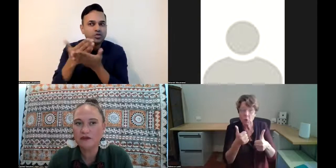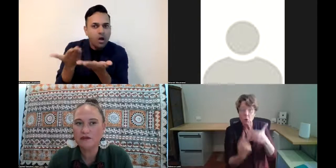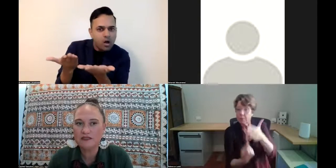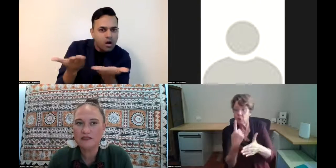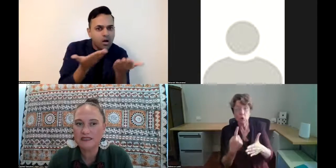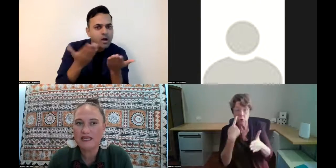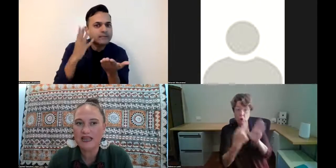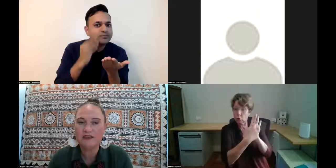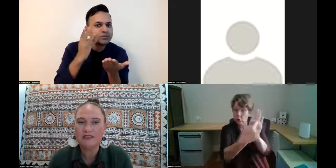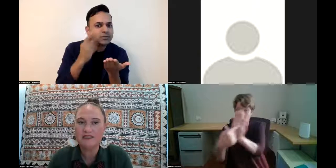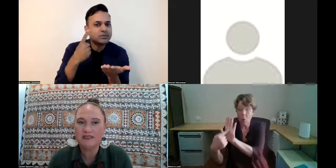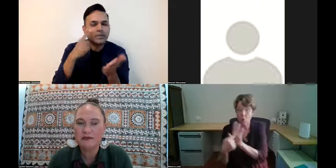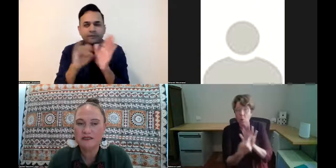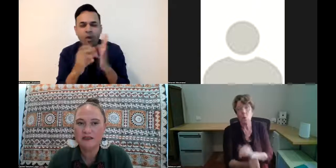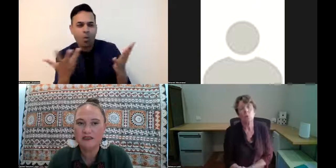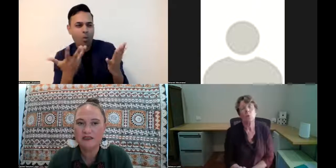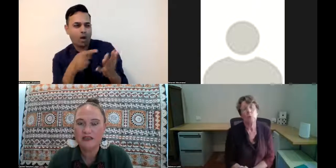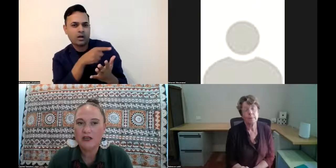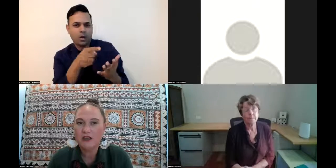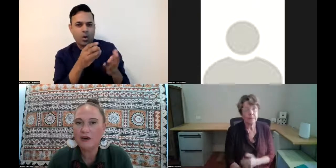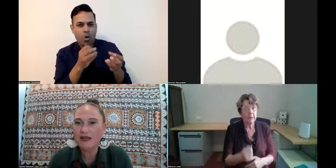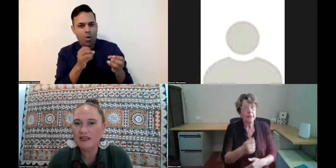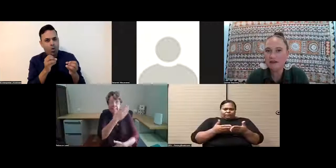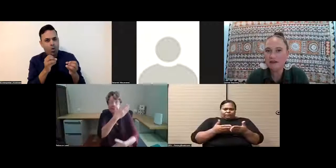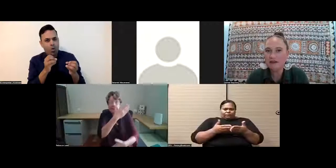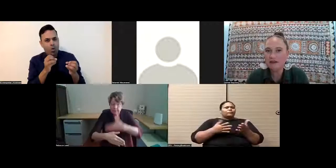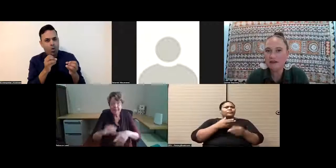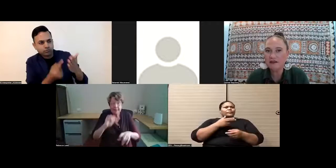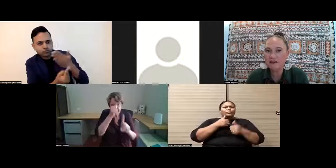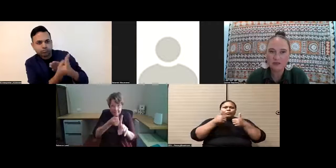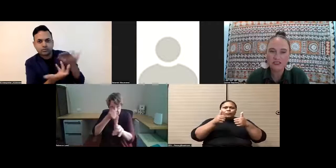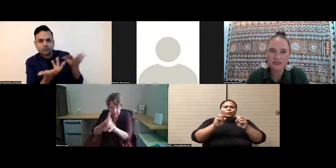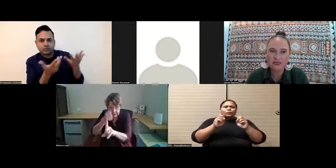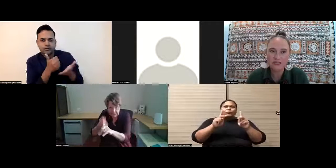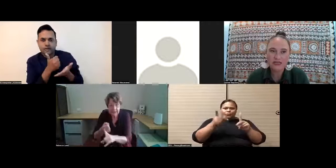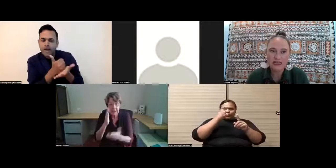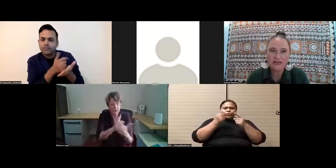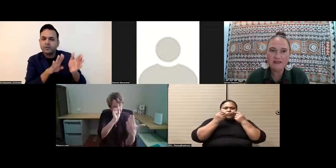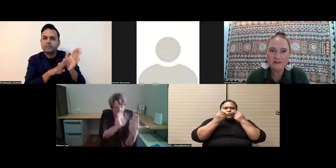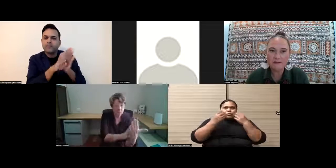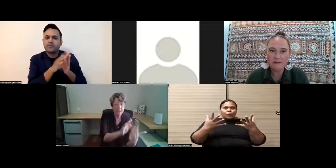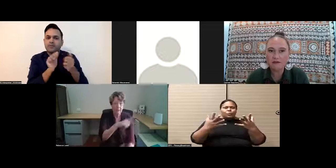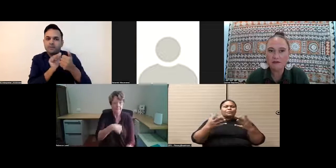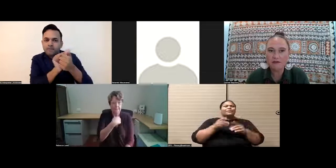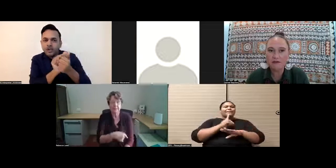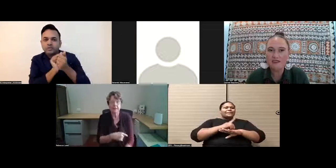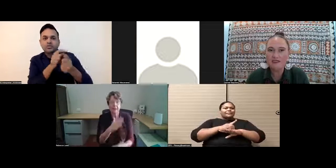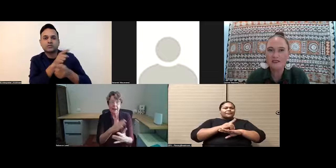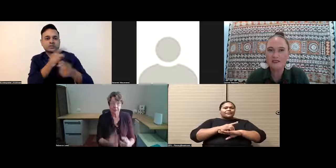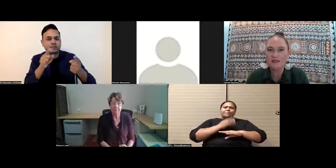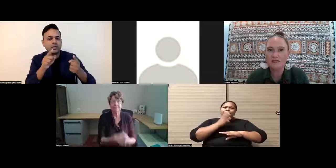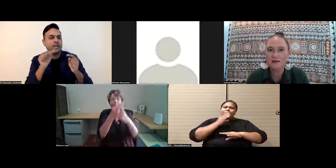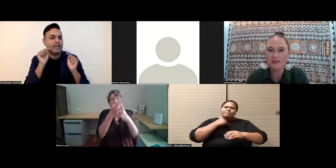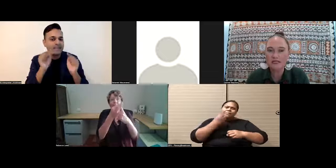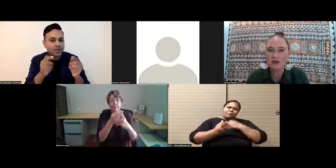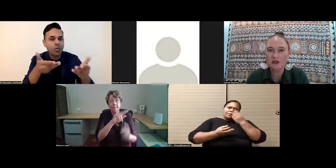work of disability advocates in the Pacific, collate our commitments to the region, and elevate Pacific voices on